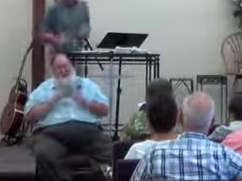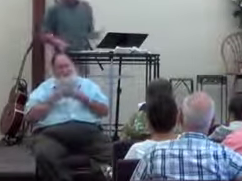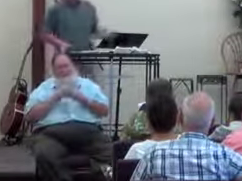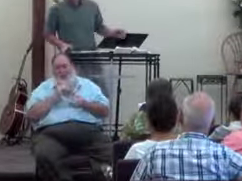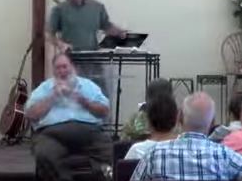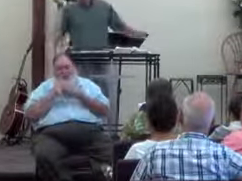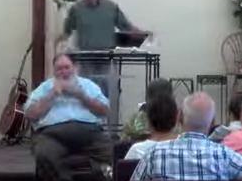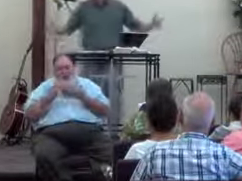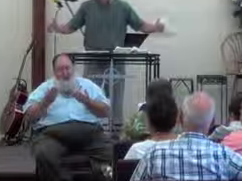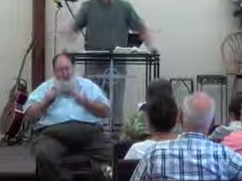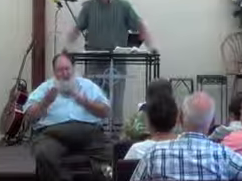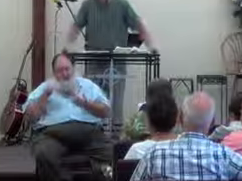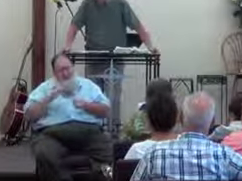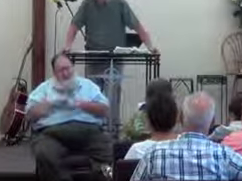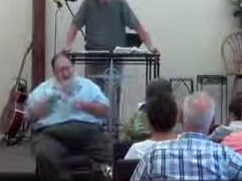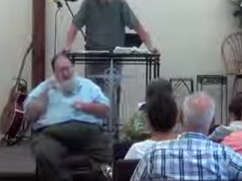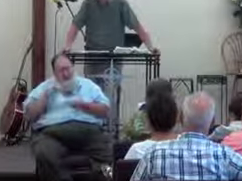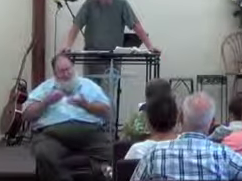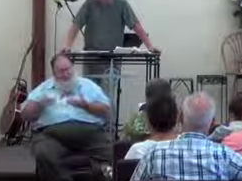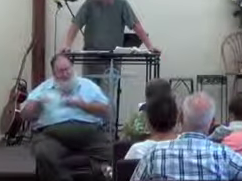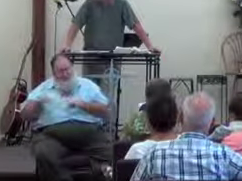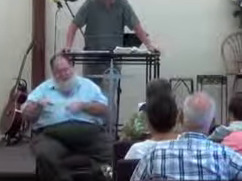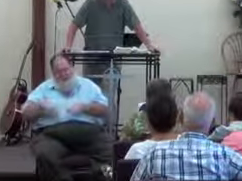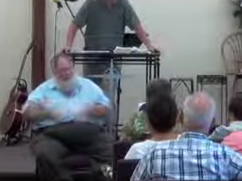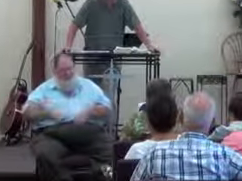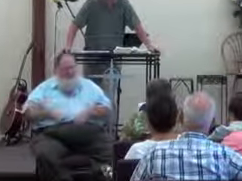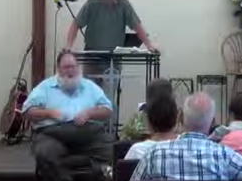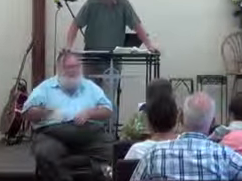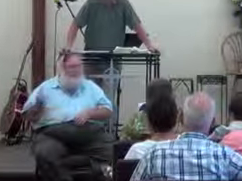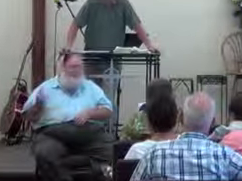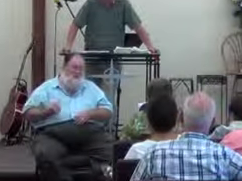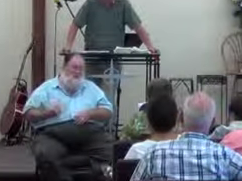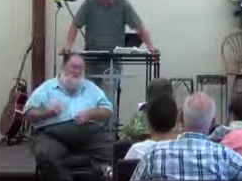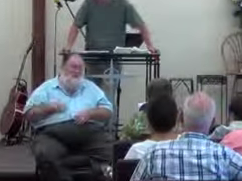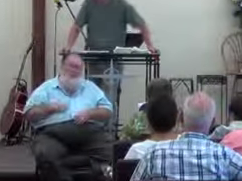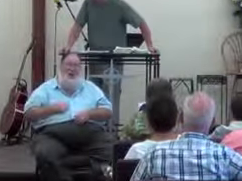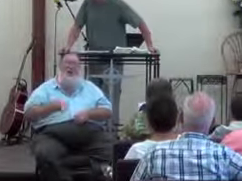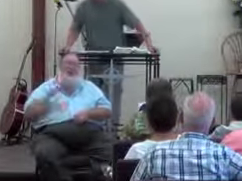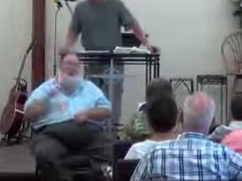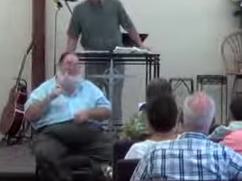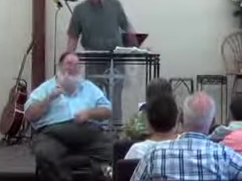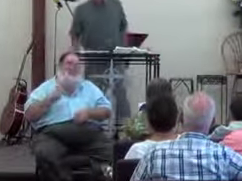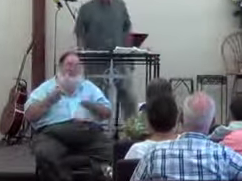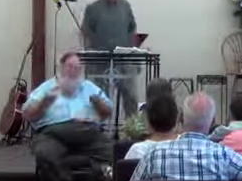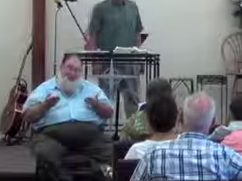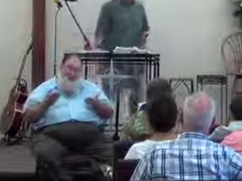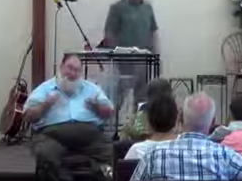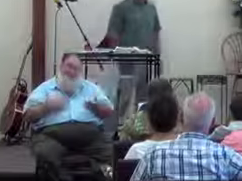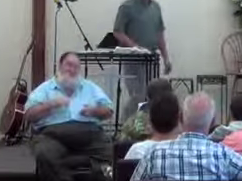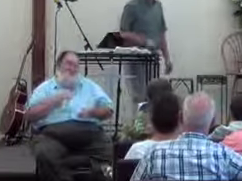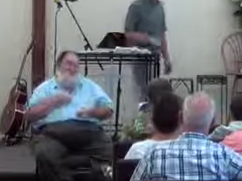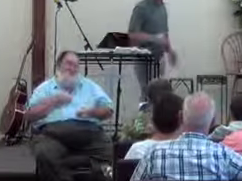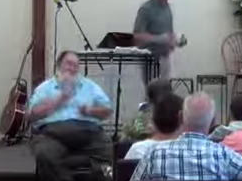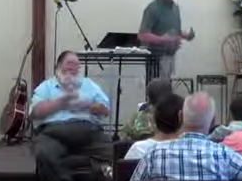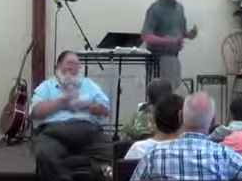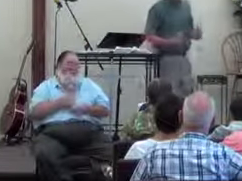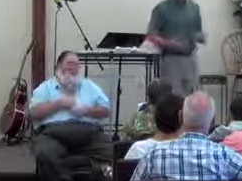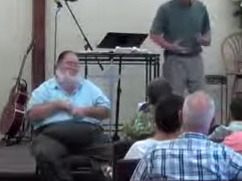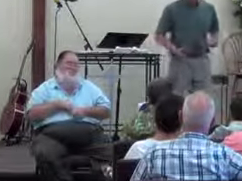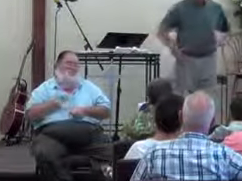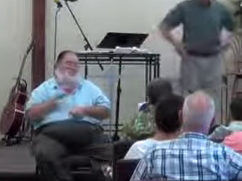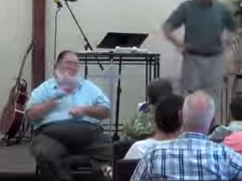Thanks usually just comes by, I'm supposed to be here. I'm just getting along. I'm self-made. I'm okay. And we